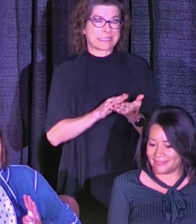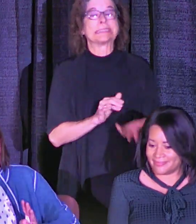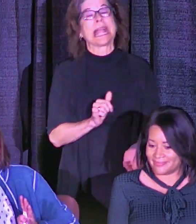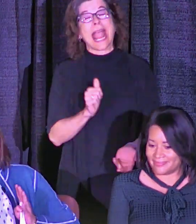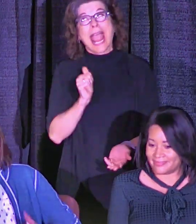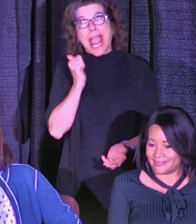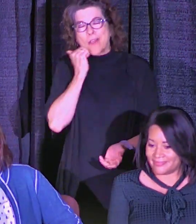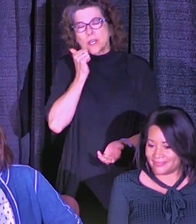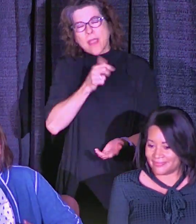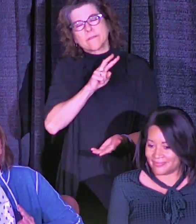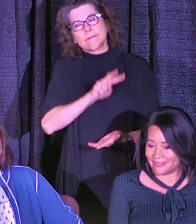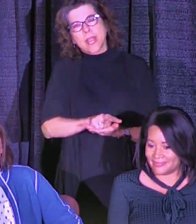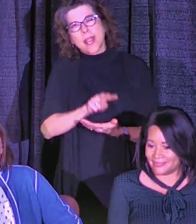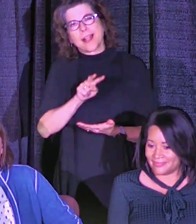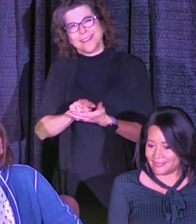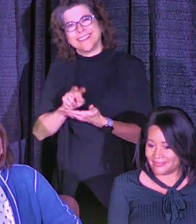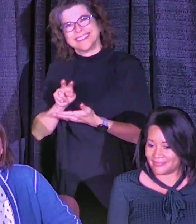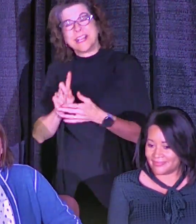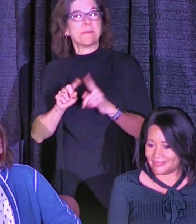but trying.